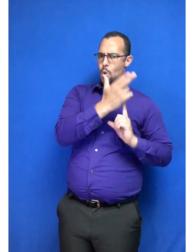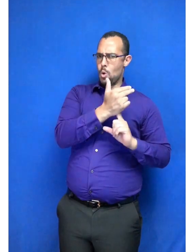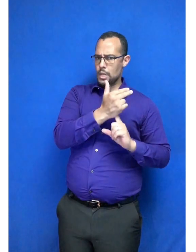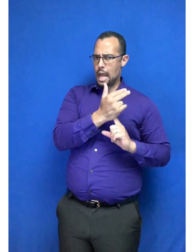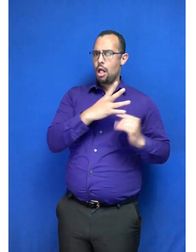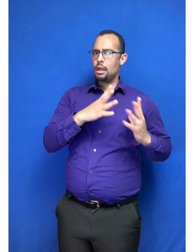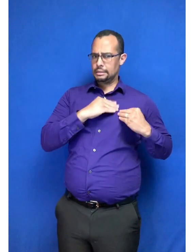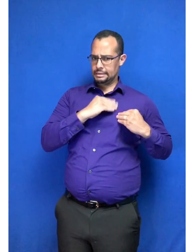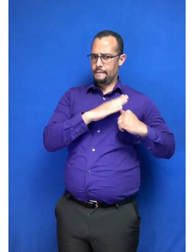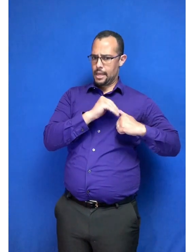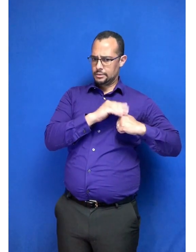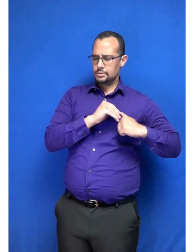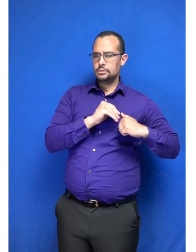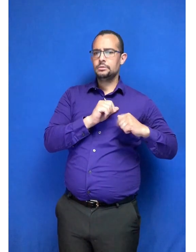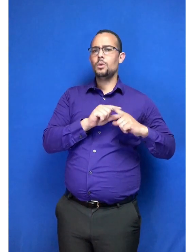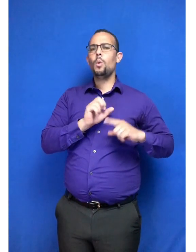know.